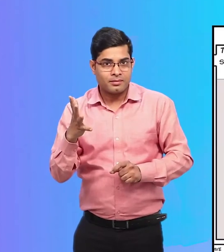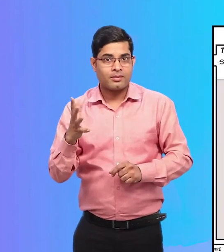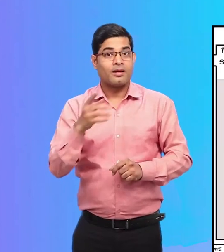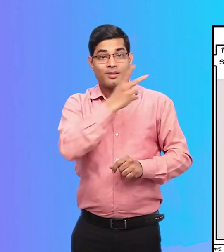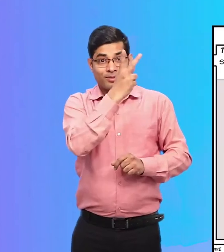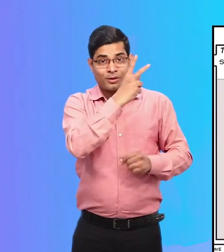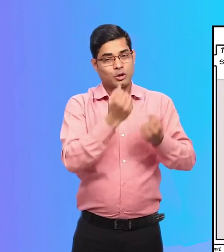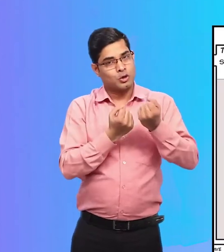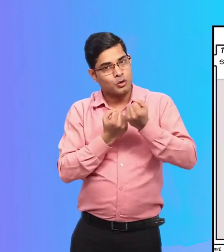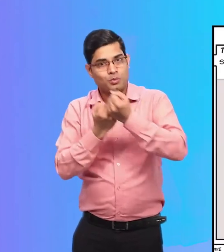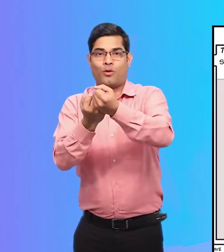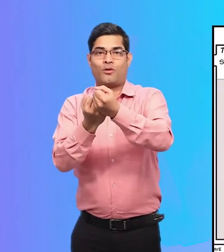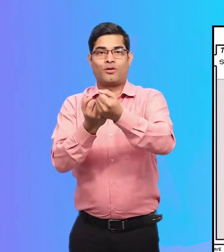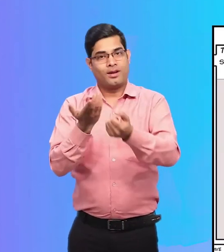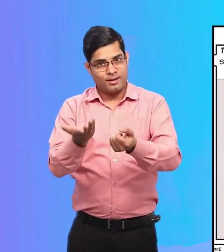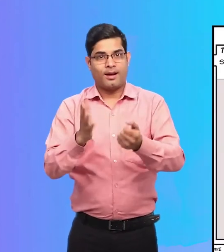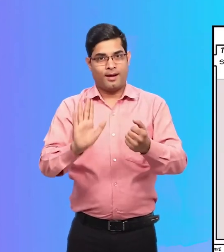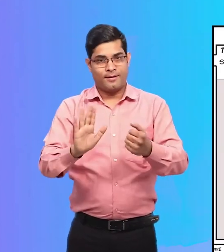It is called the electronic display.